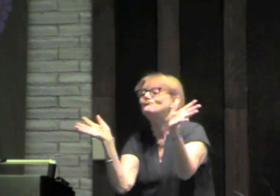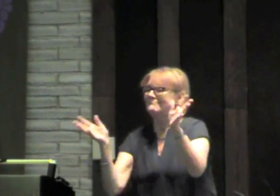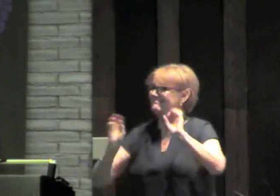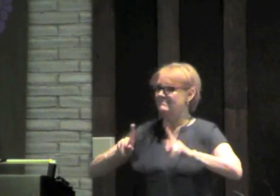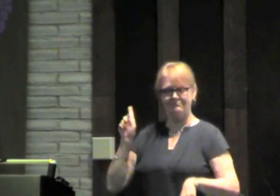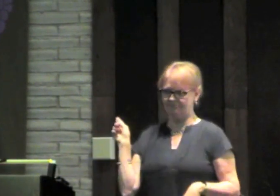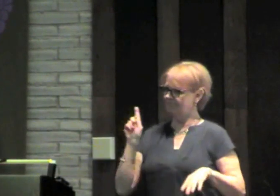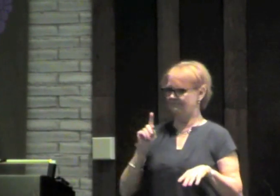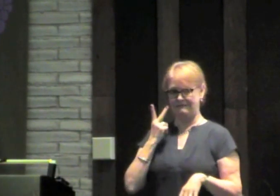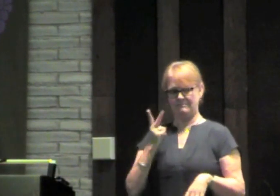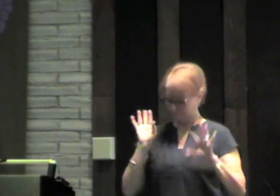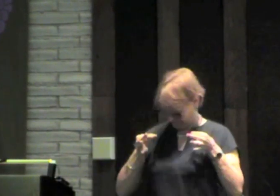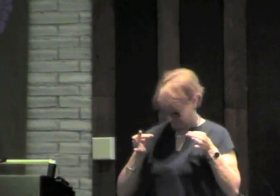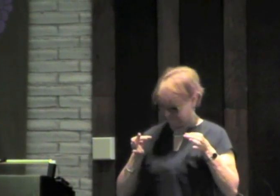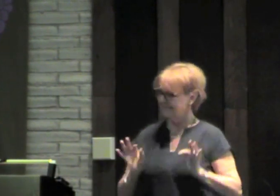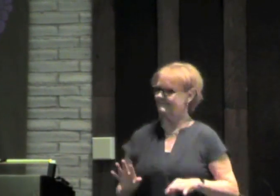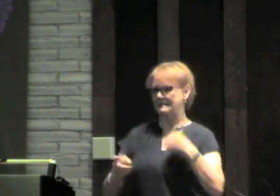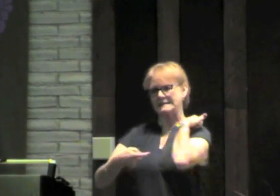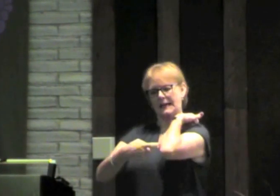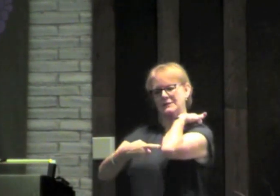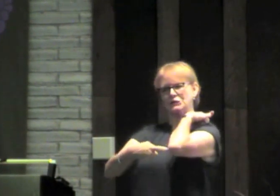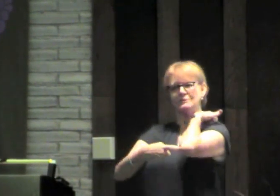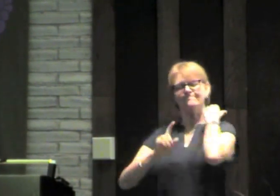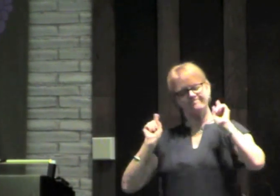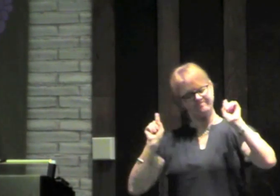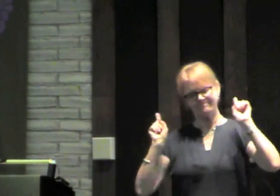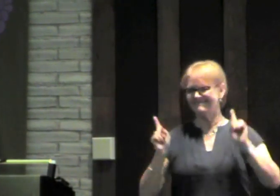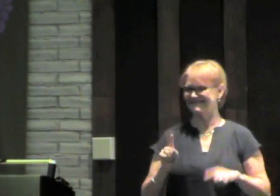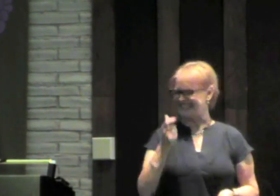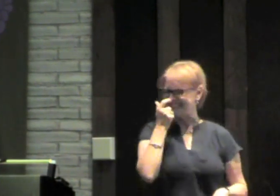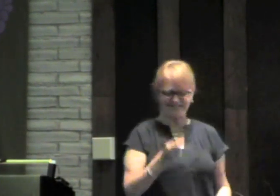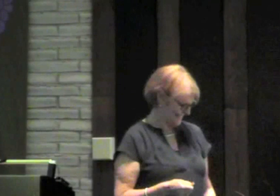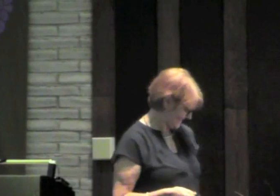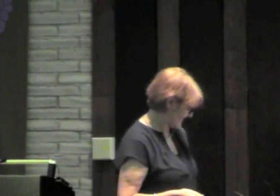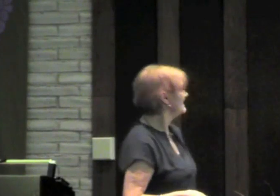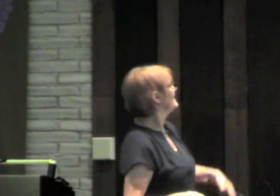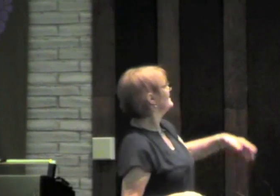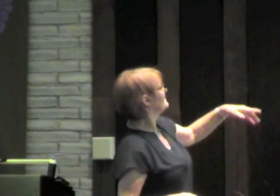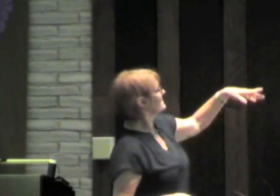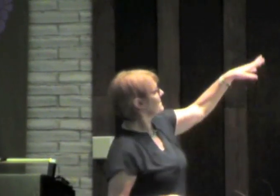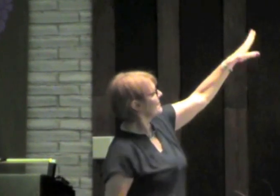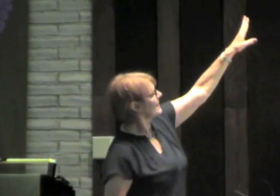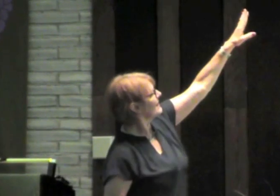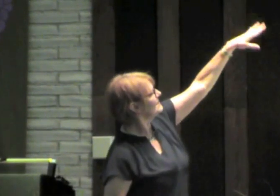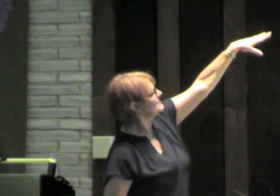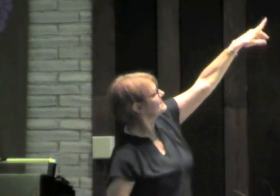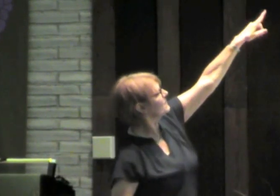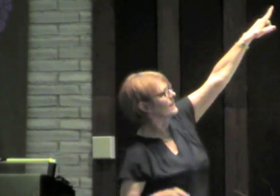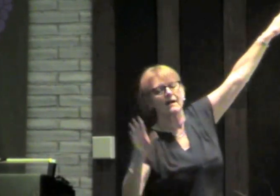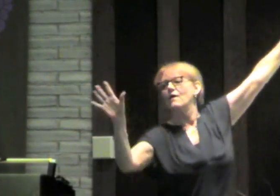They didn't really look people in the eye and greet each other and hug and all that, So they had to walk with their heads bowed. It's just a